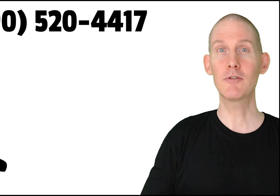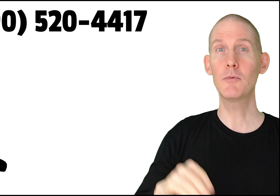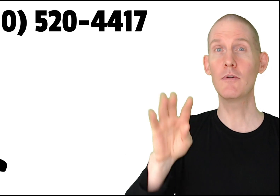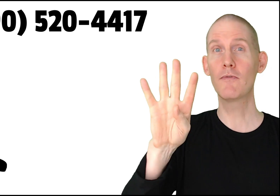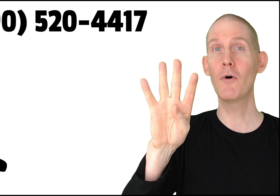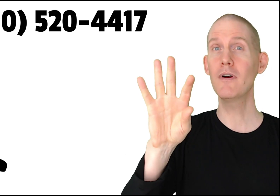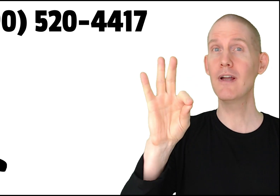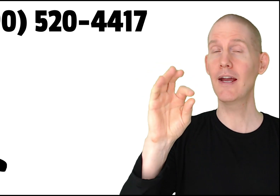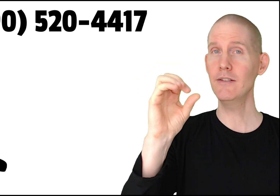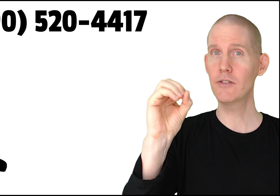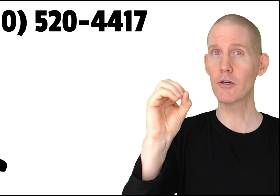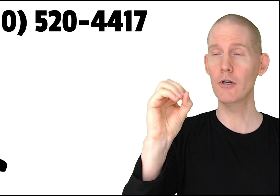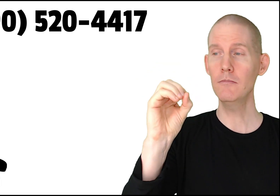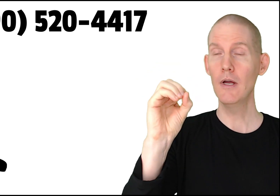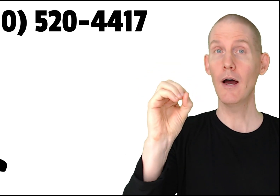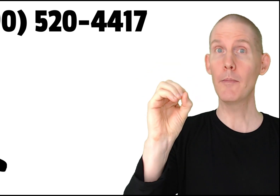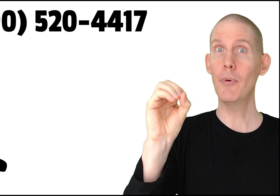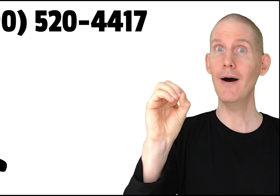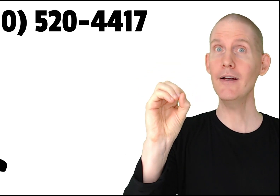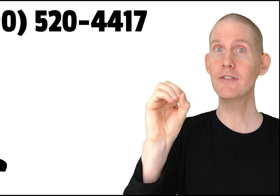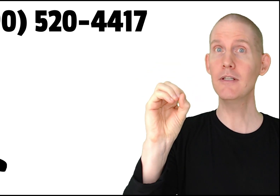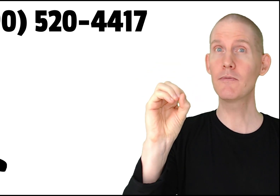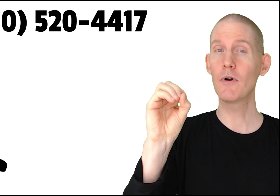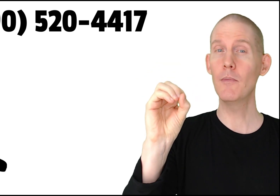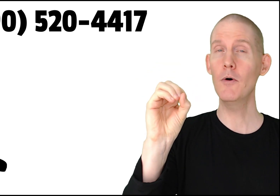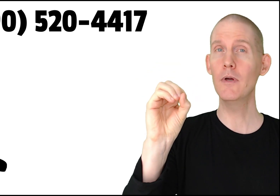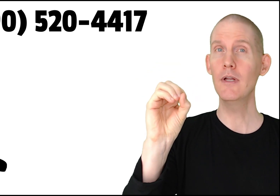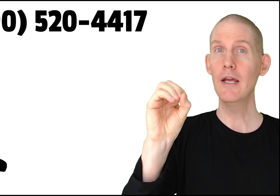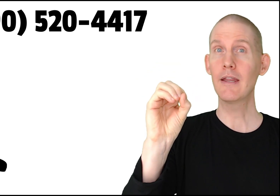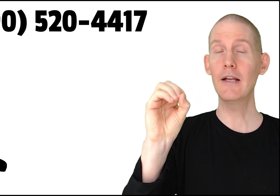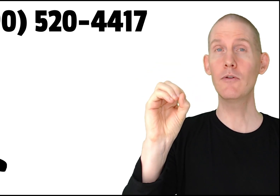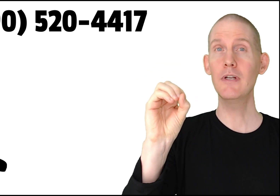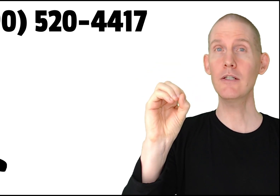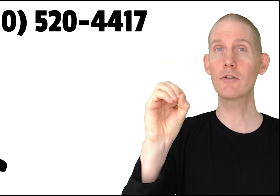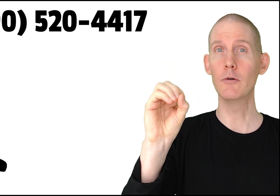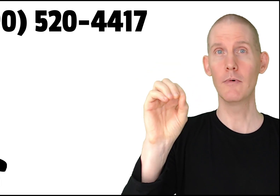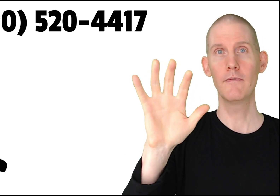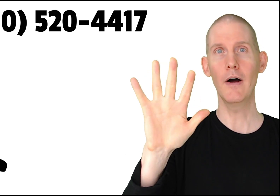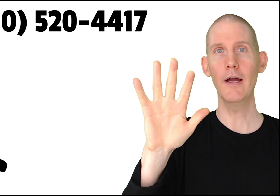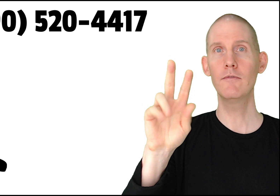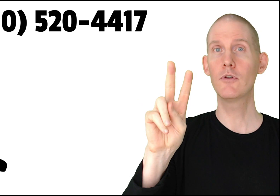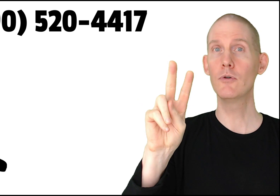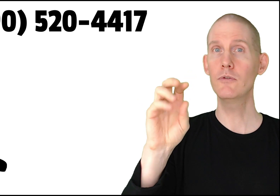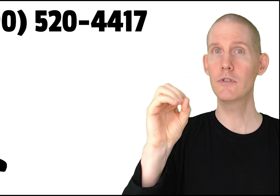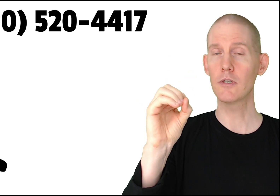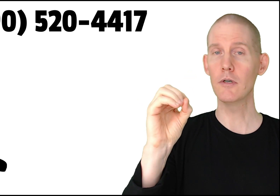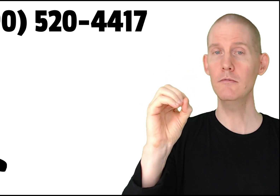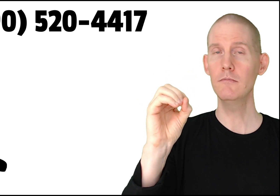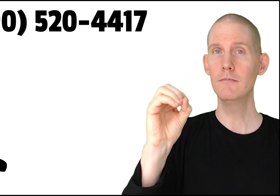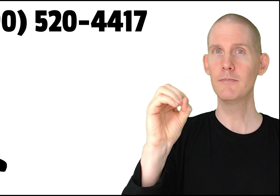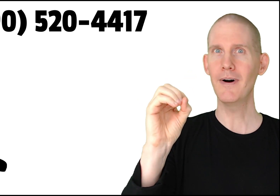doing 490. I'm pausing for a moment. Then I do the next group, 520,